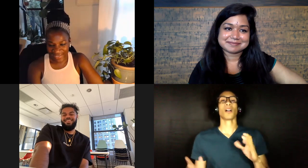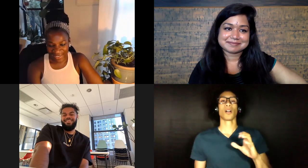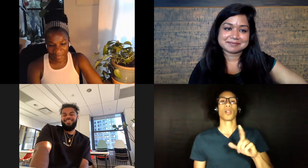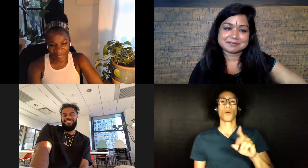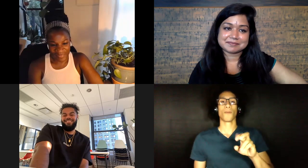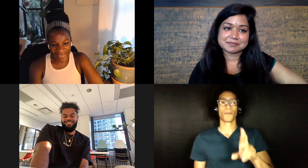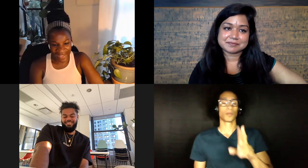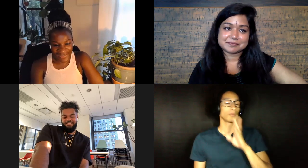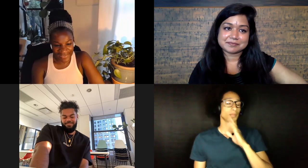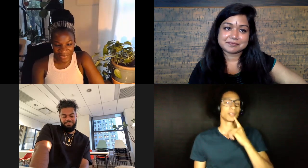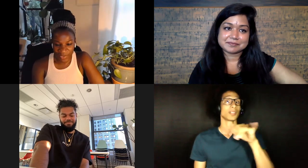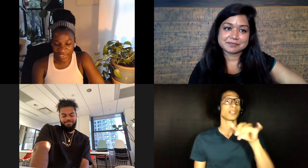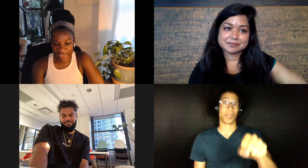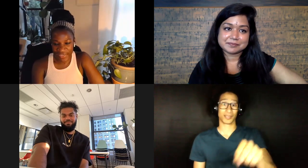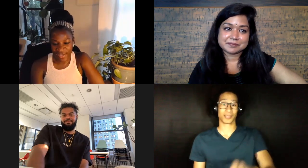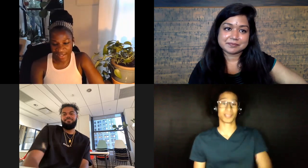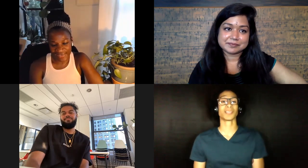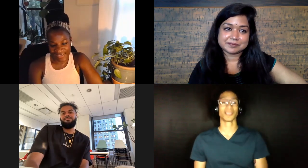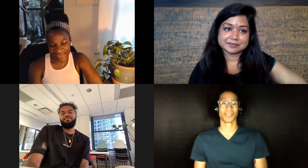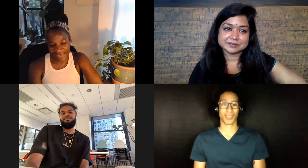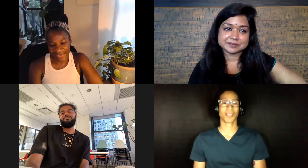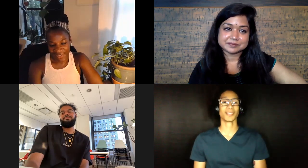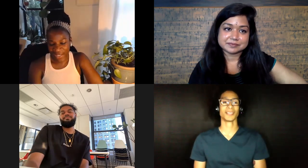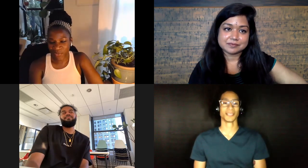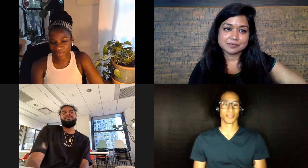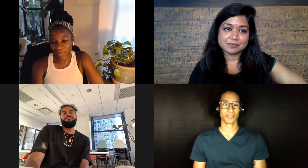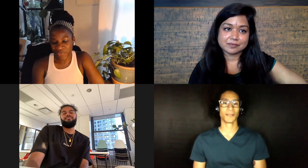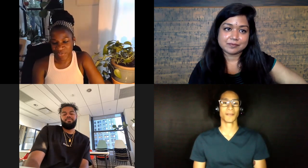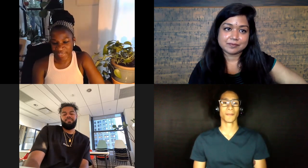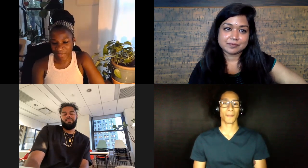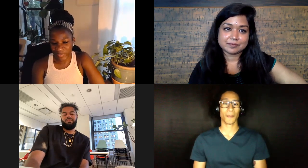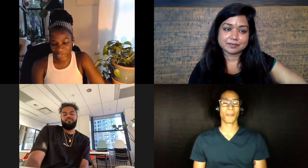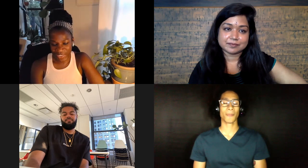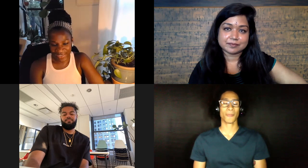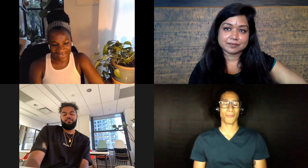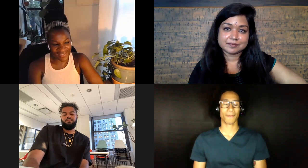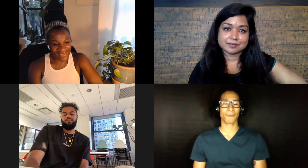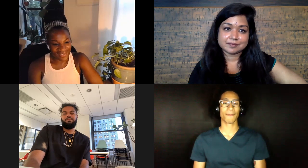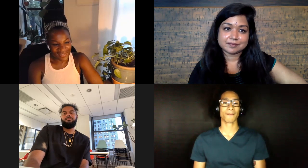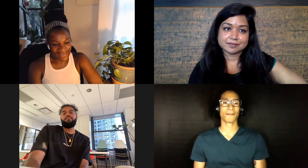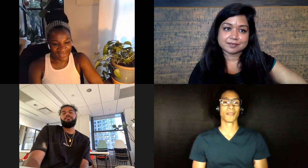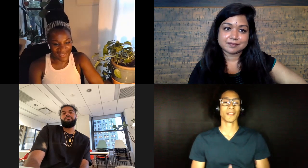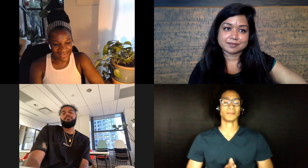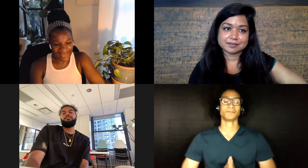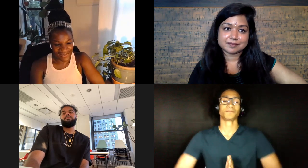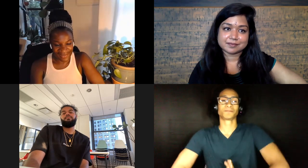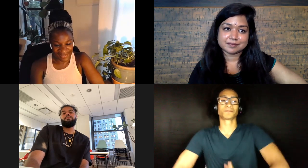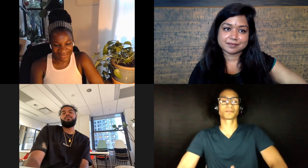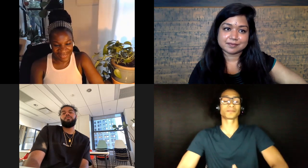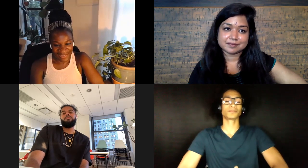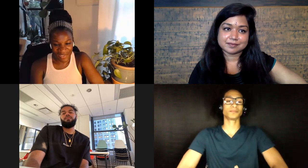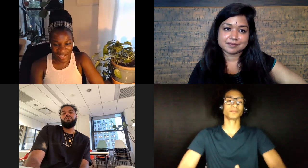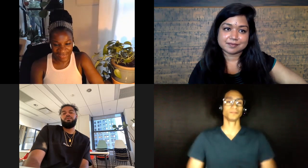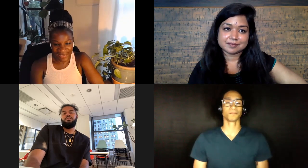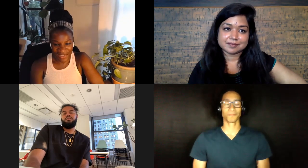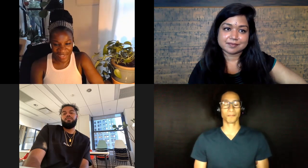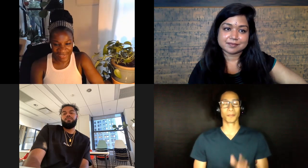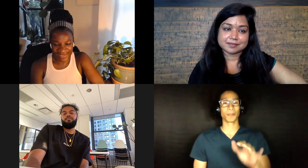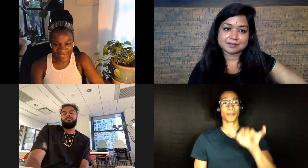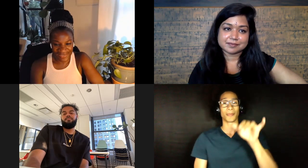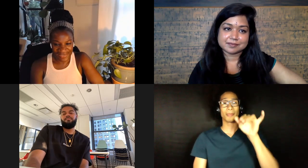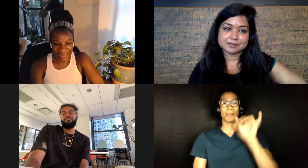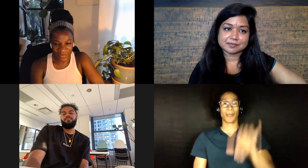me is important. I think it's consciously in me because of my father, because of the Bangladeshi Liberation War, and